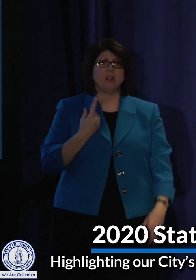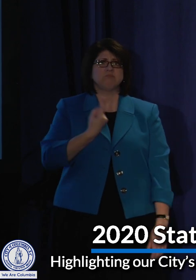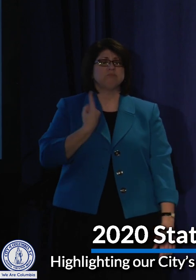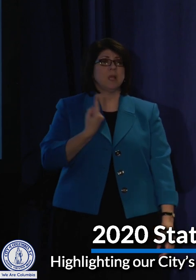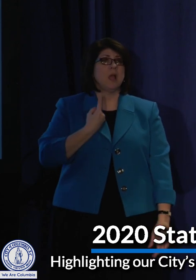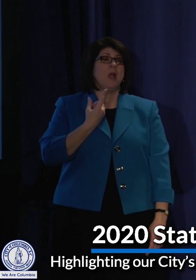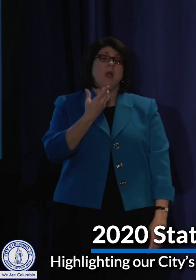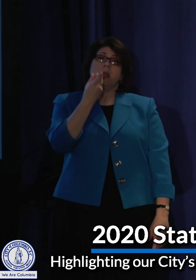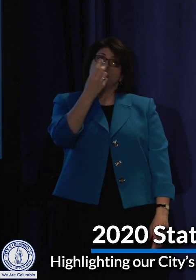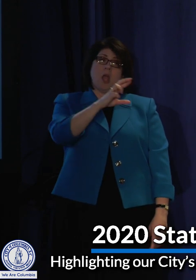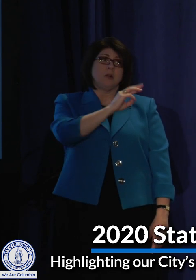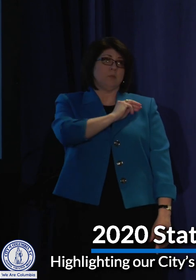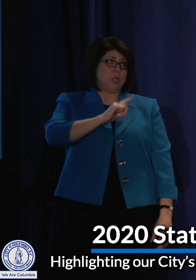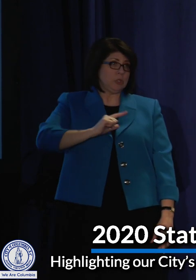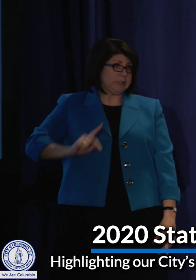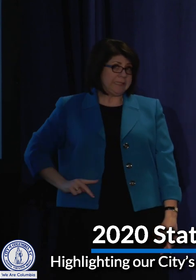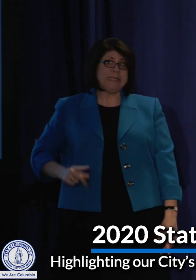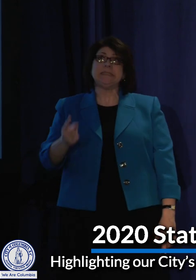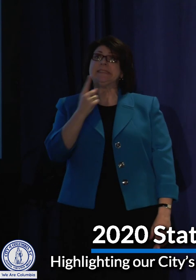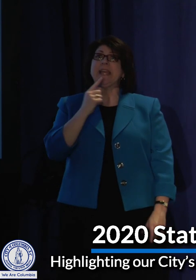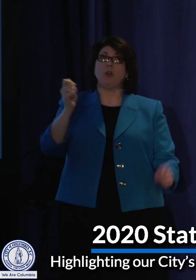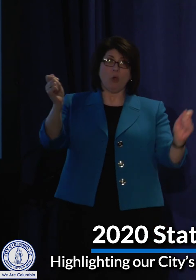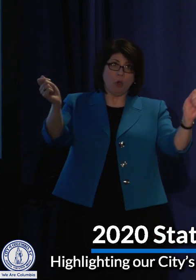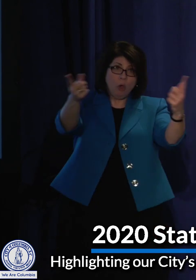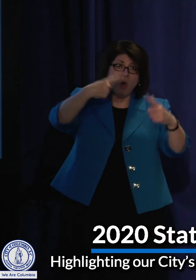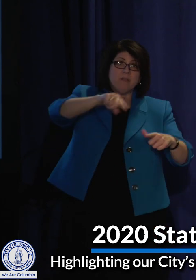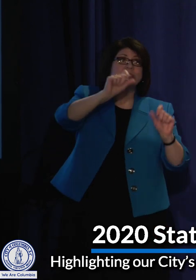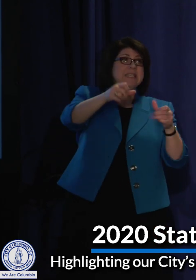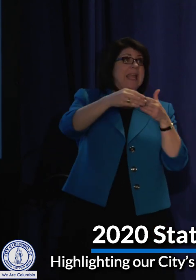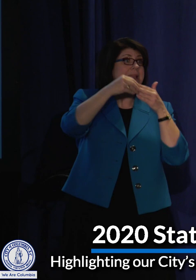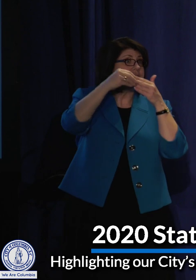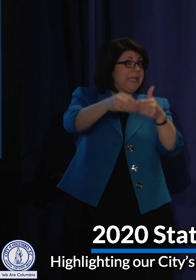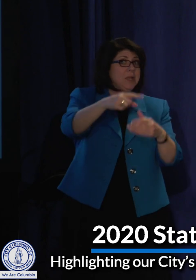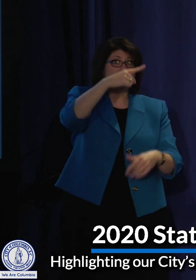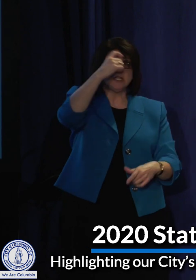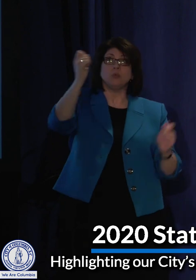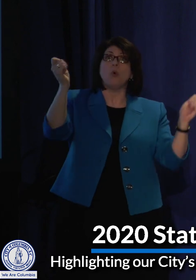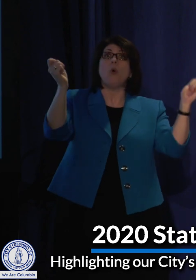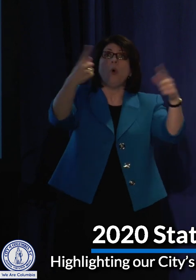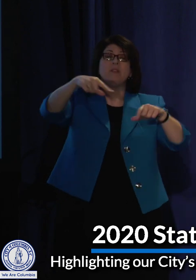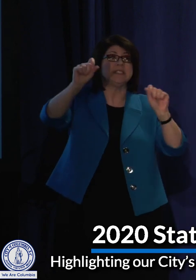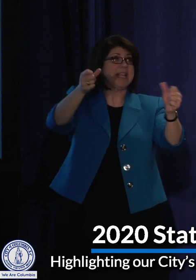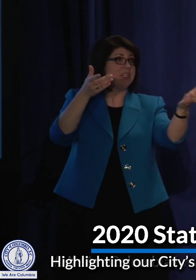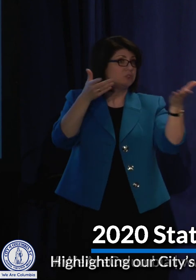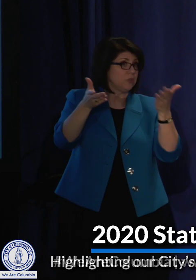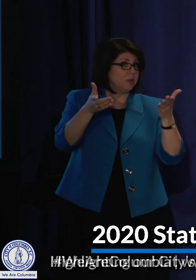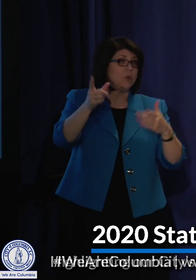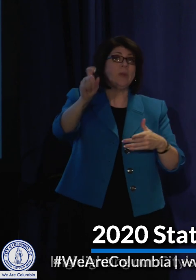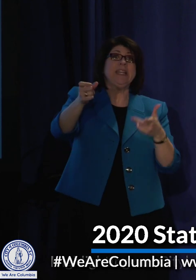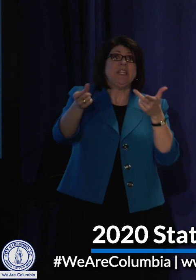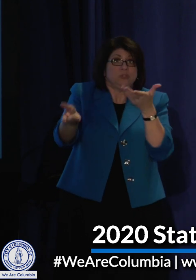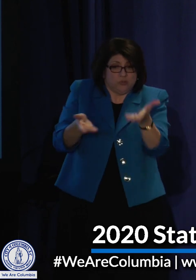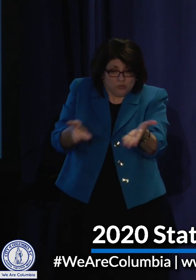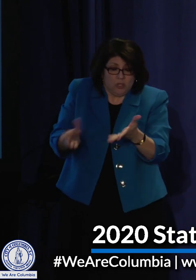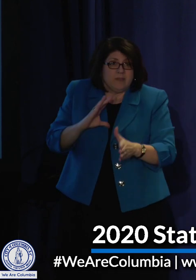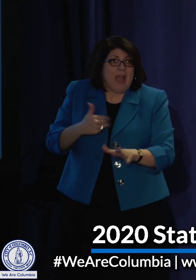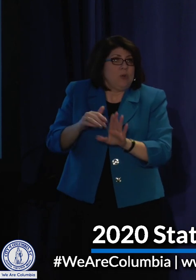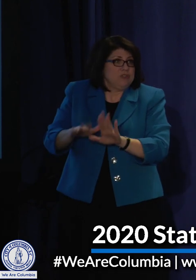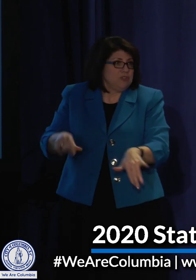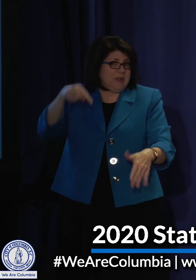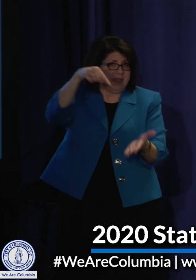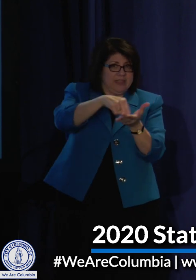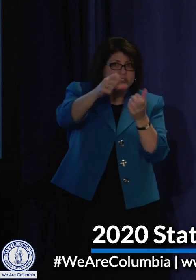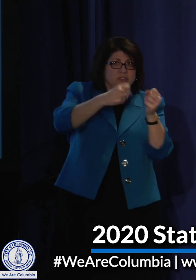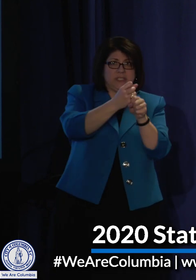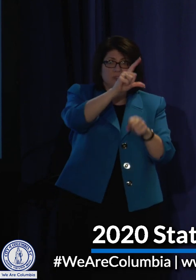Dr. King said, I believe that we can all lead because we can all serve. Let's serve a child in